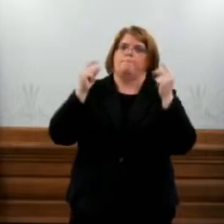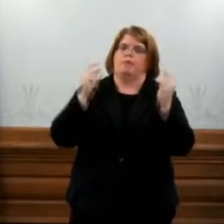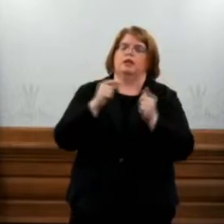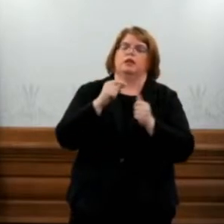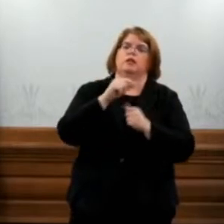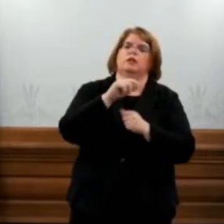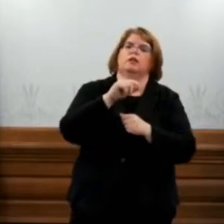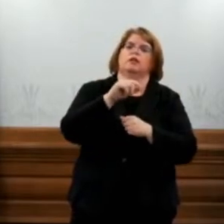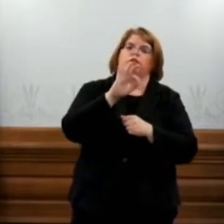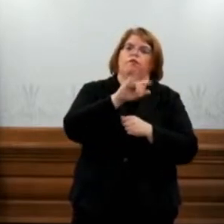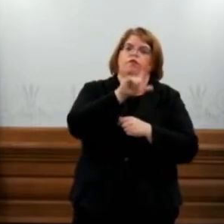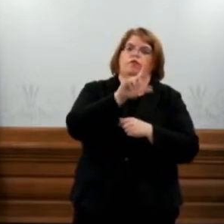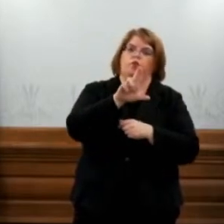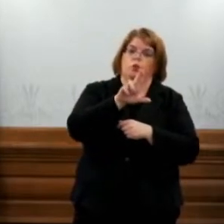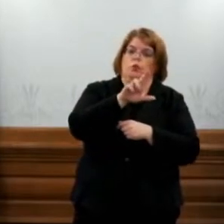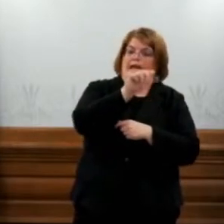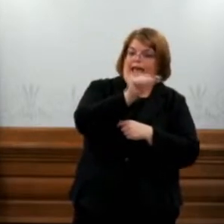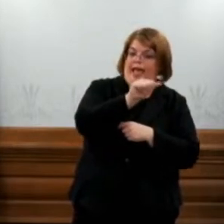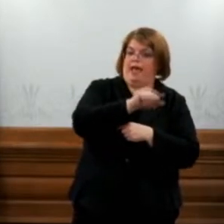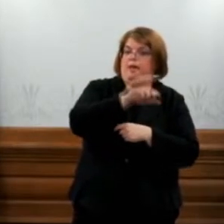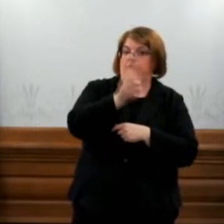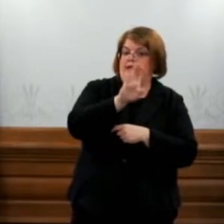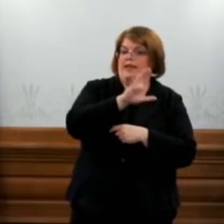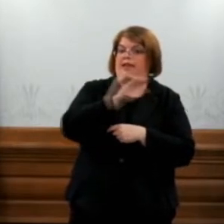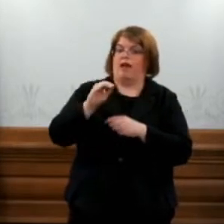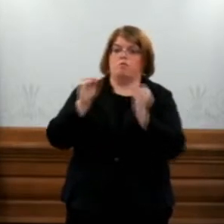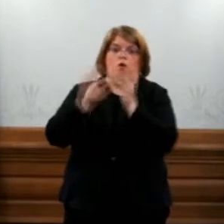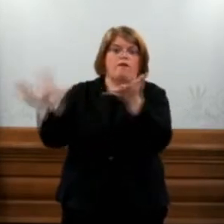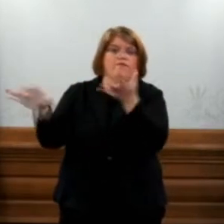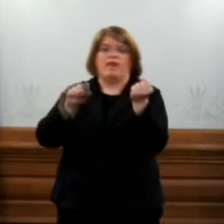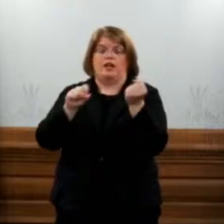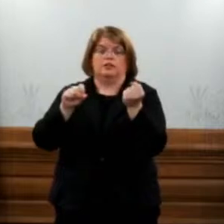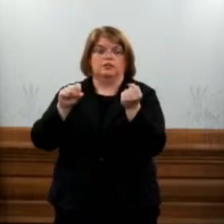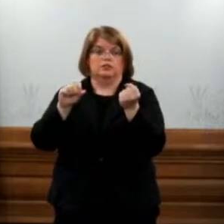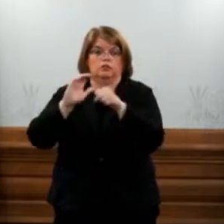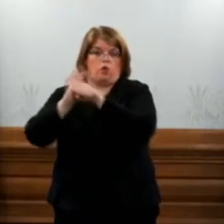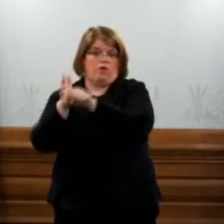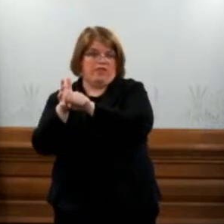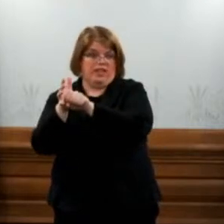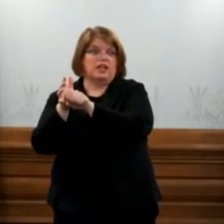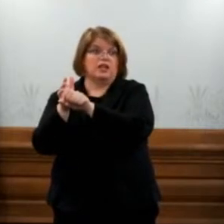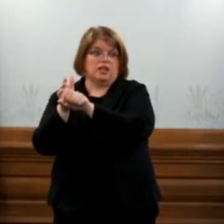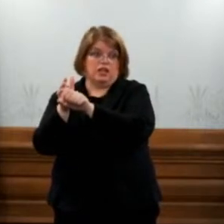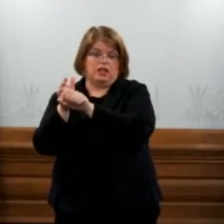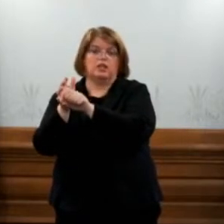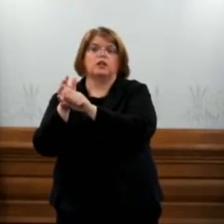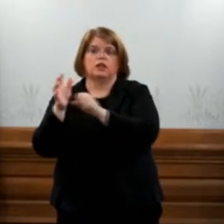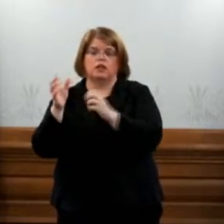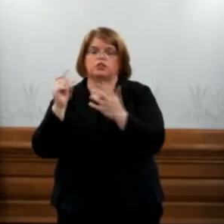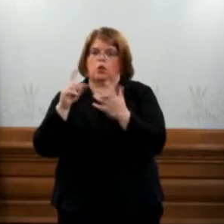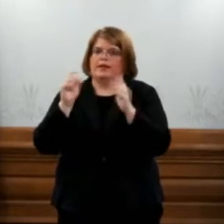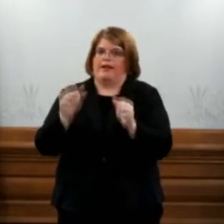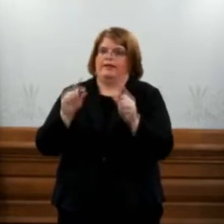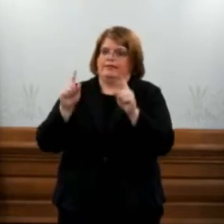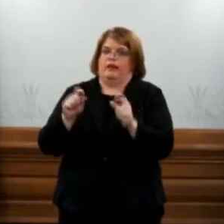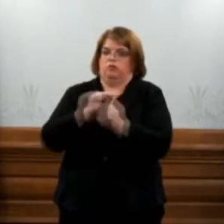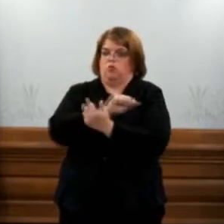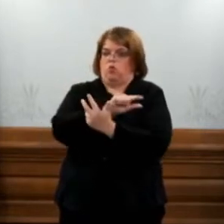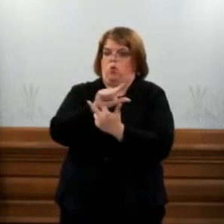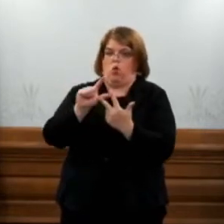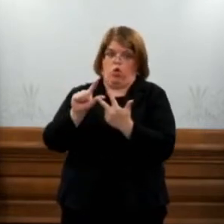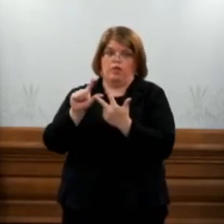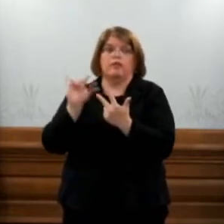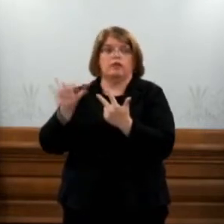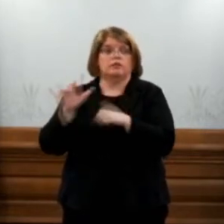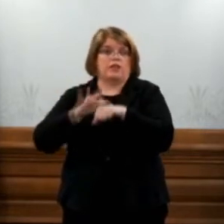there's even a third, the COVID-19 test is being on the same multiplex test at the same time. Matter of fact, those are available